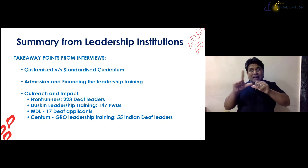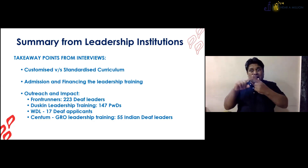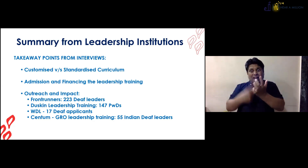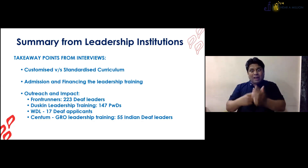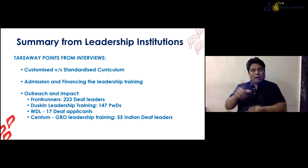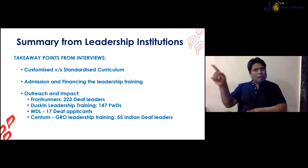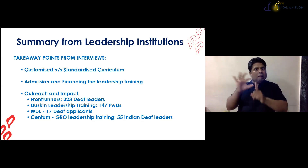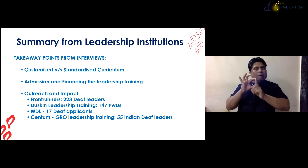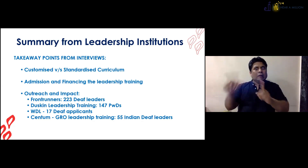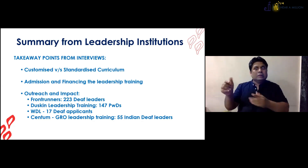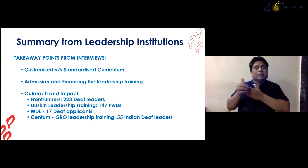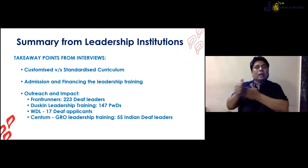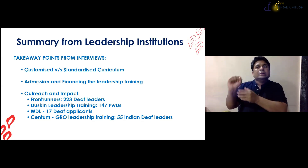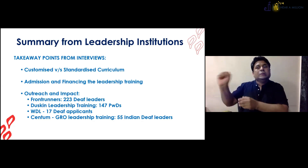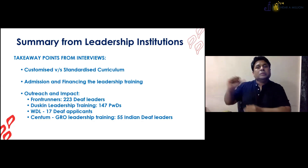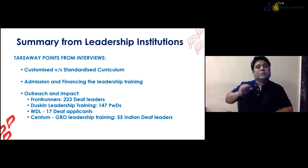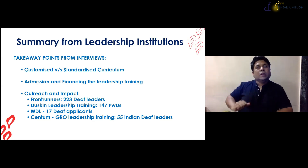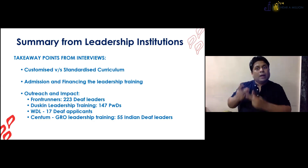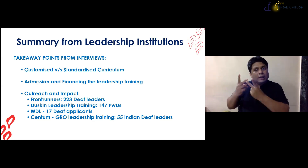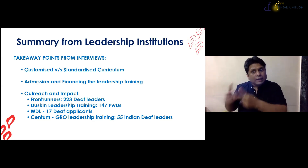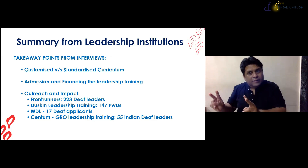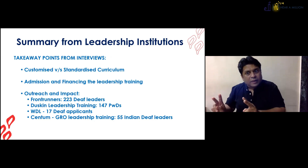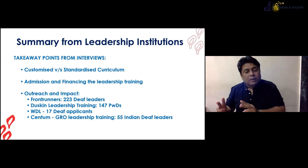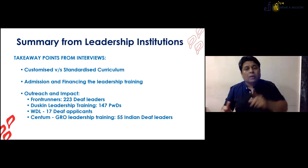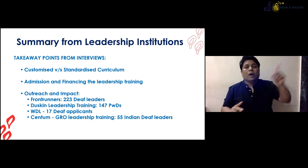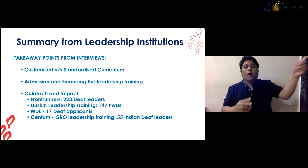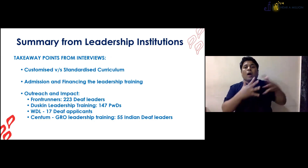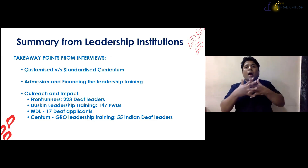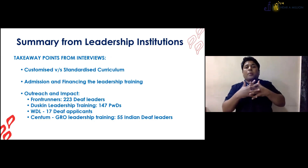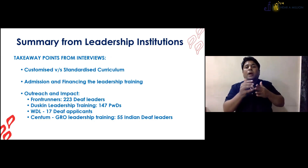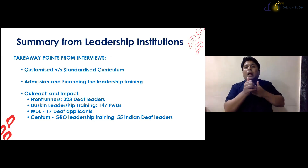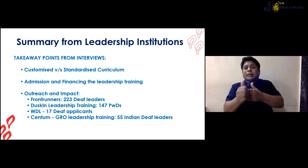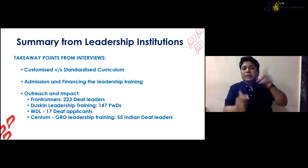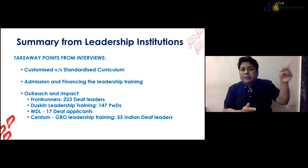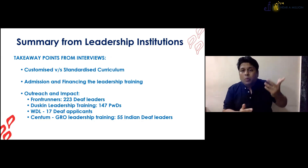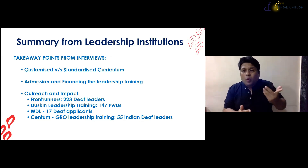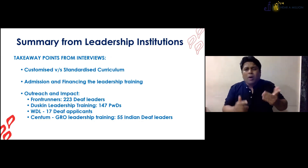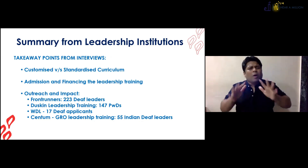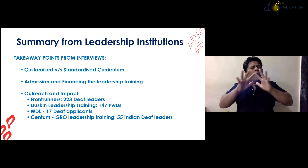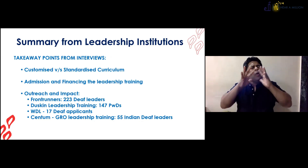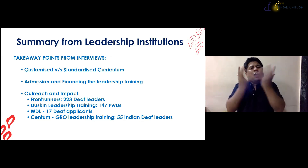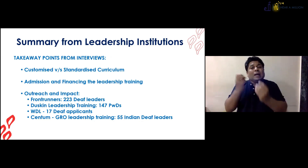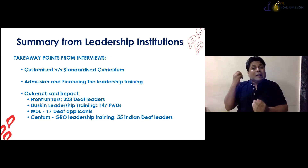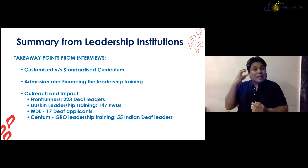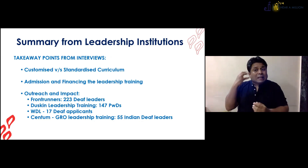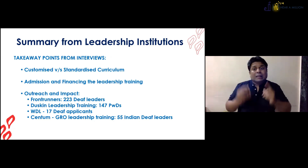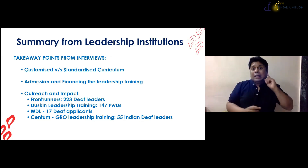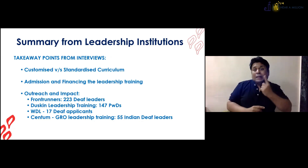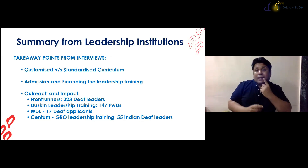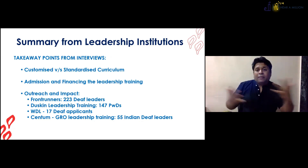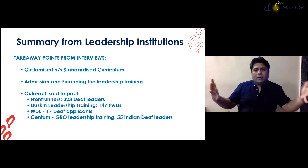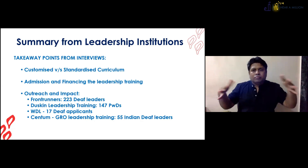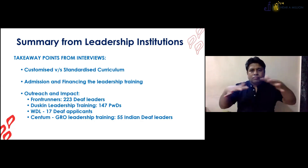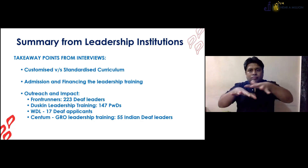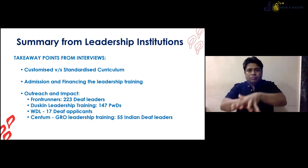the world. Like, for example, Hitler's way of leadership, or, how's his personality there, how America does the